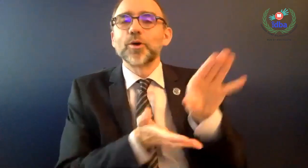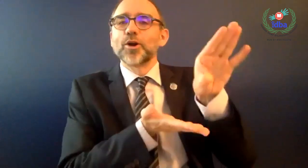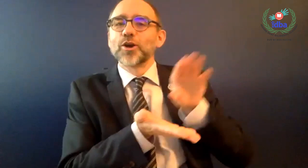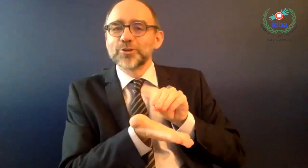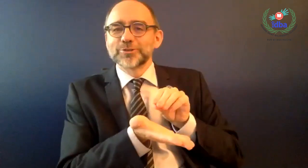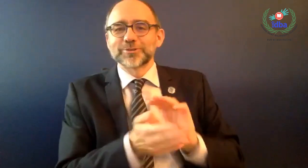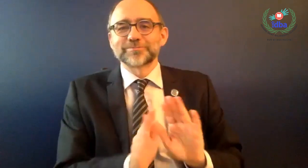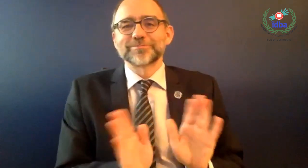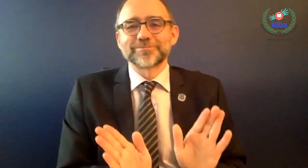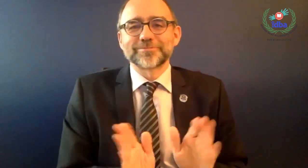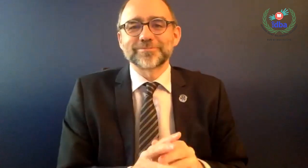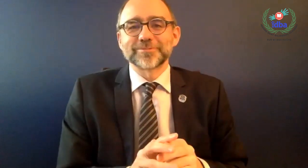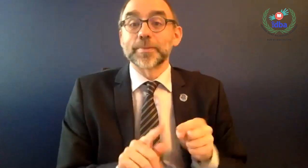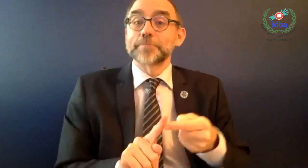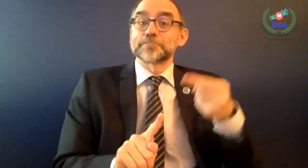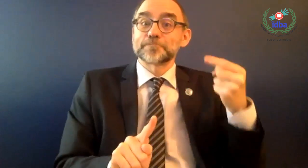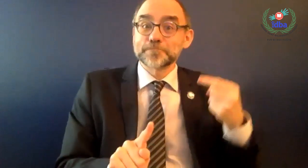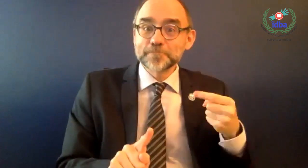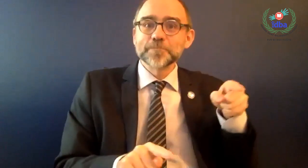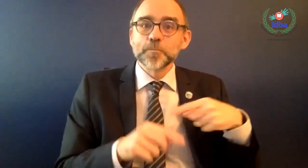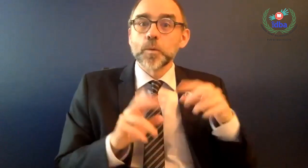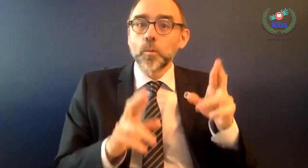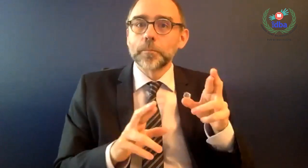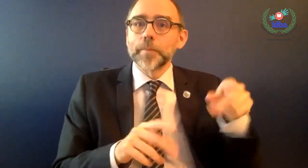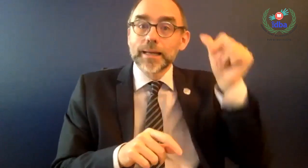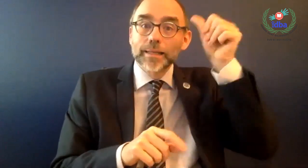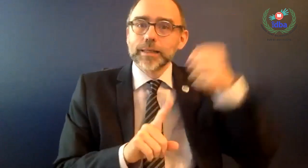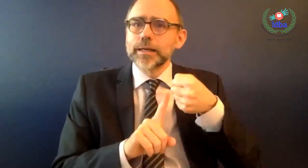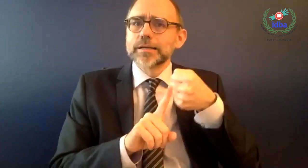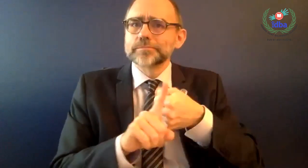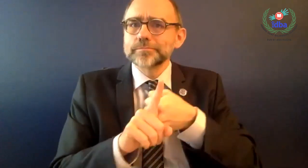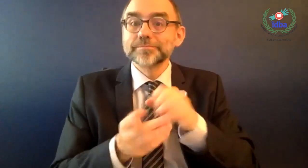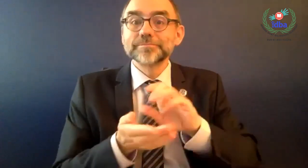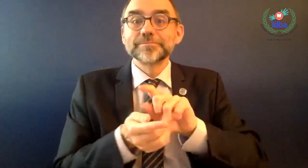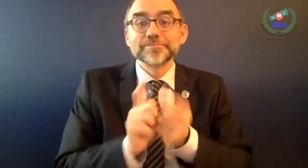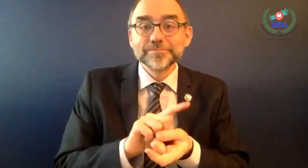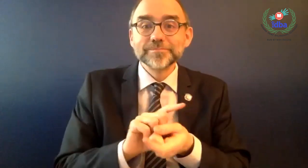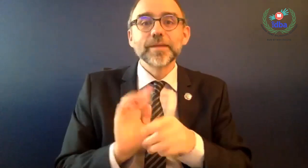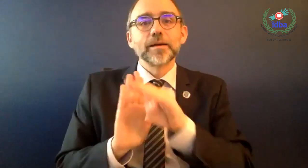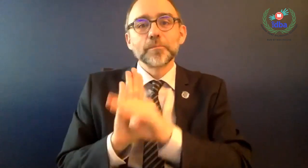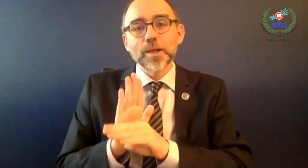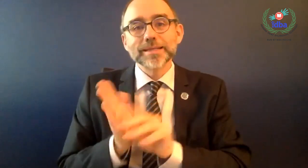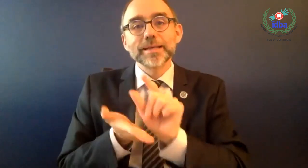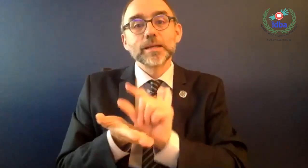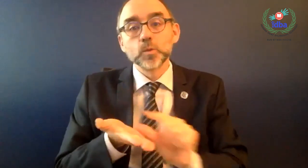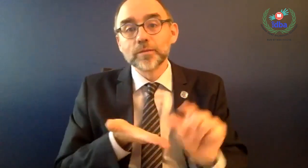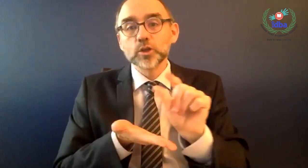access. They are here to learn. They have enrolled in your school or college or university to learn. So it is